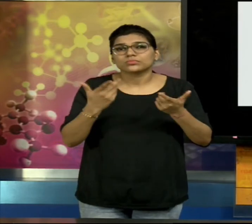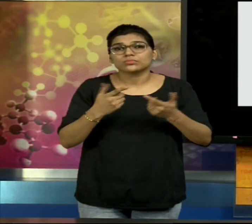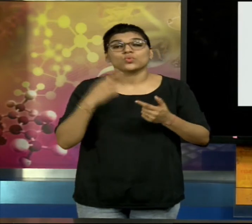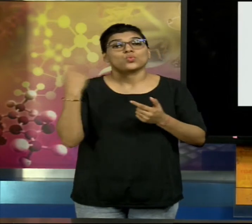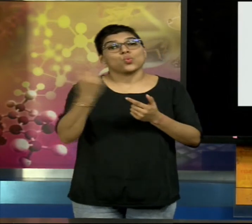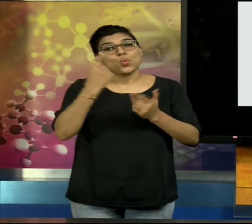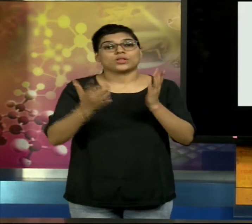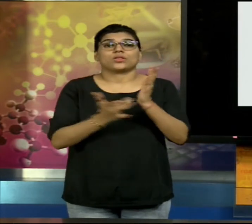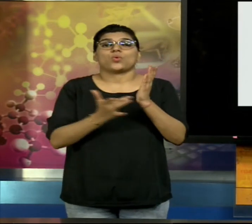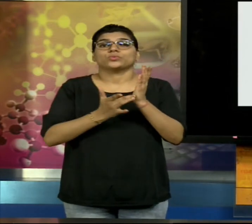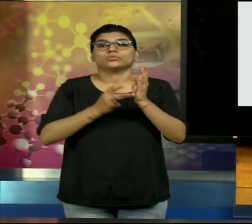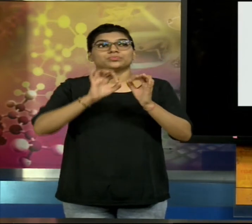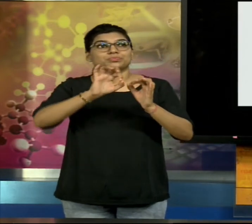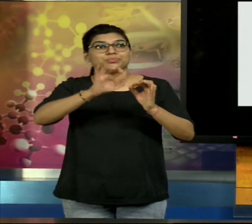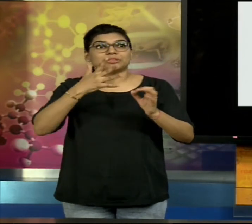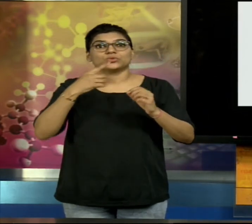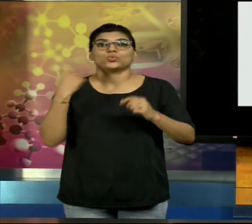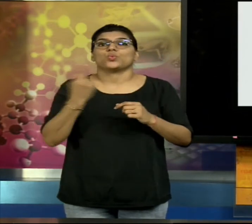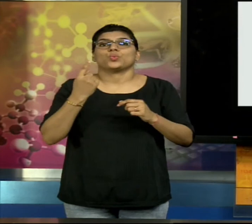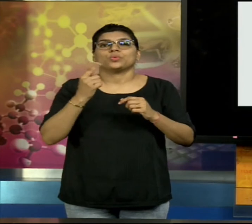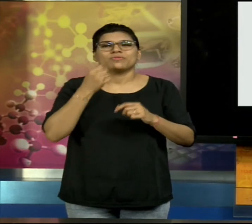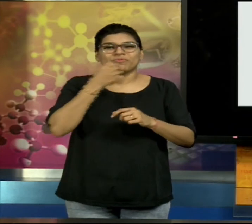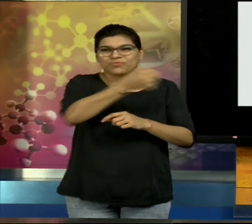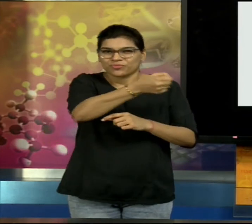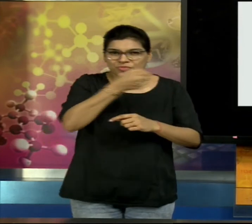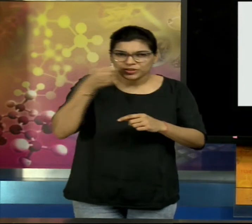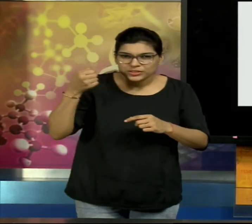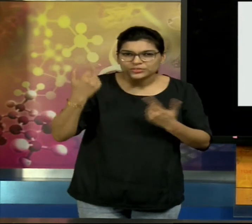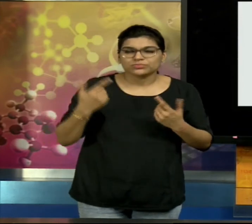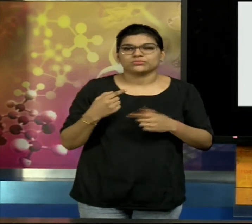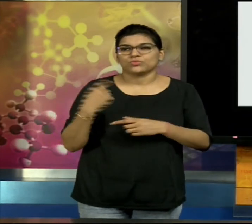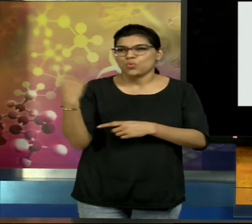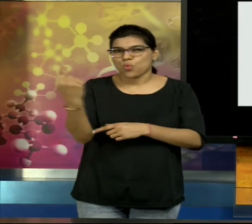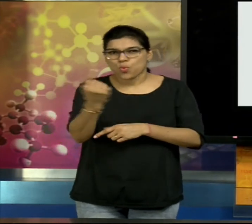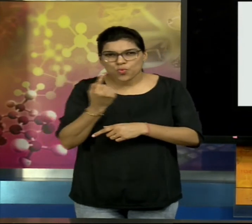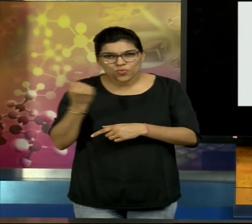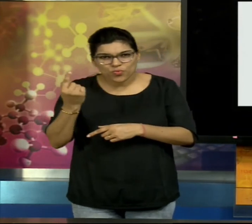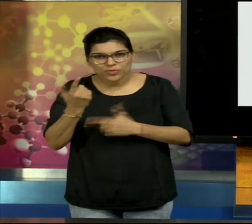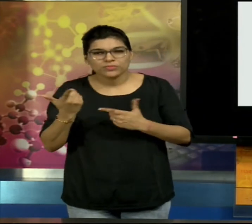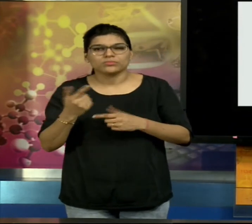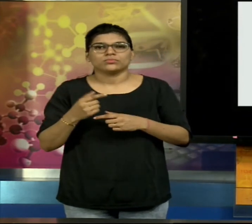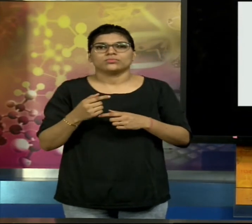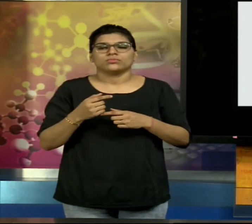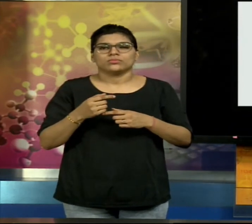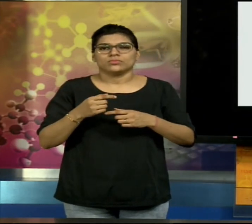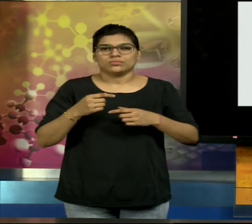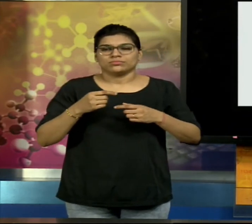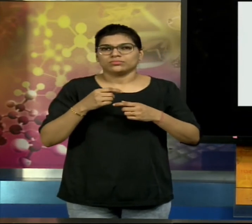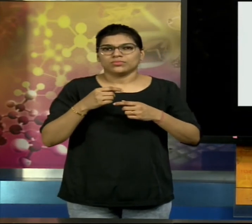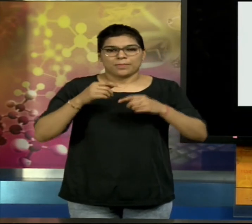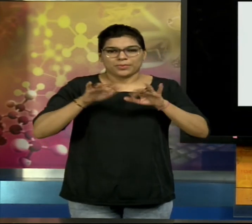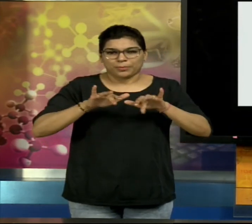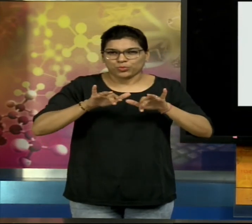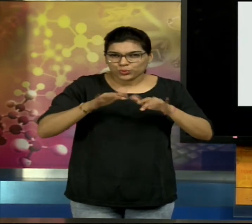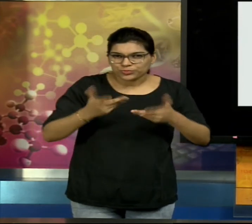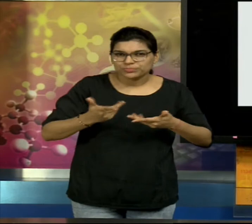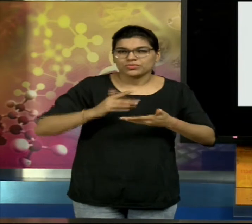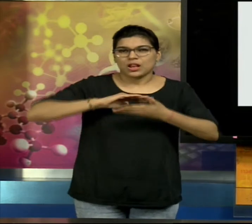goods. These are the items which are electronics, like oven,